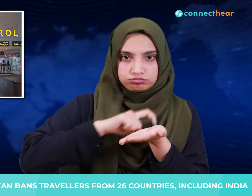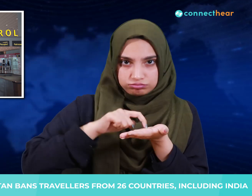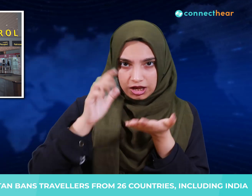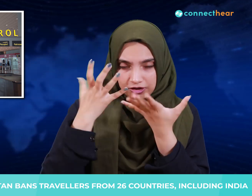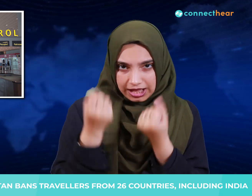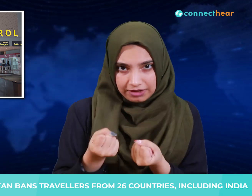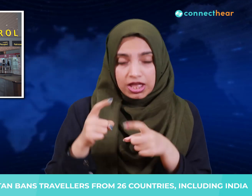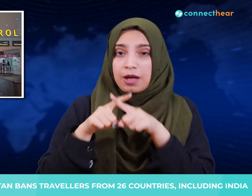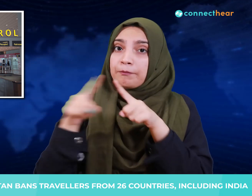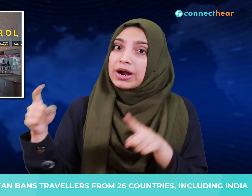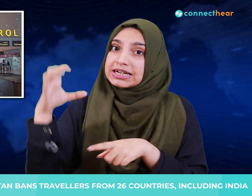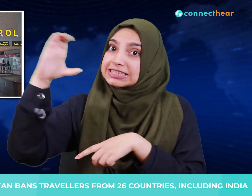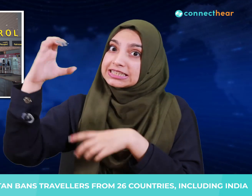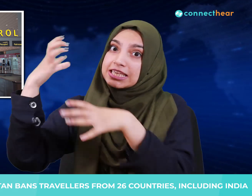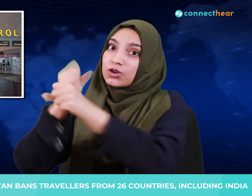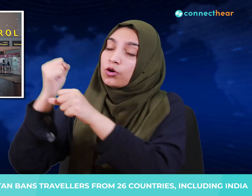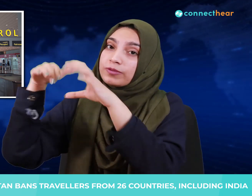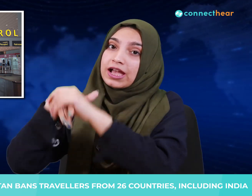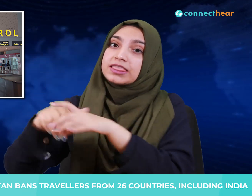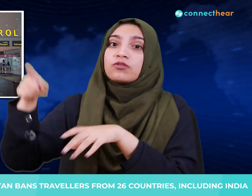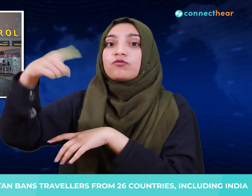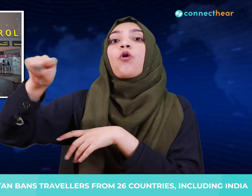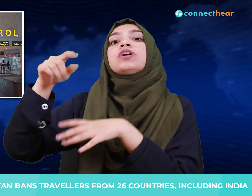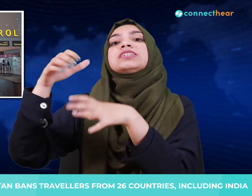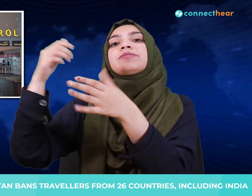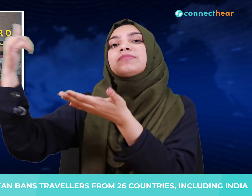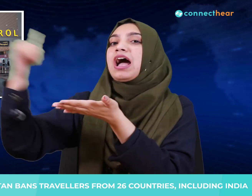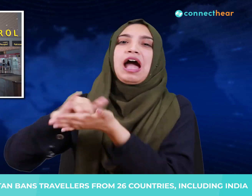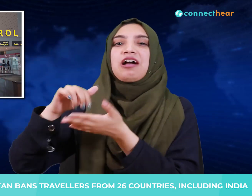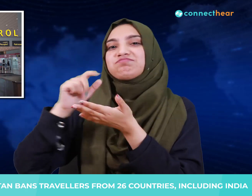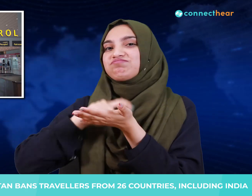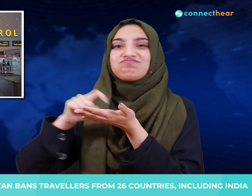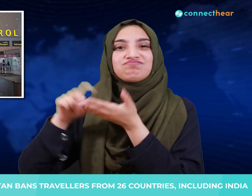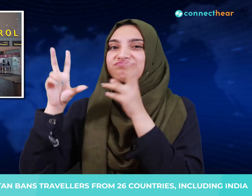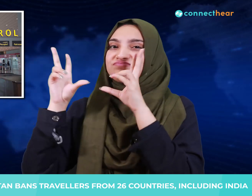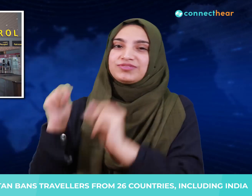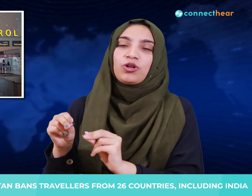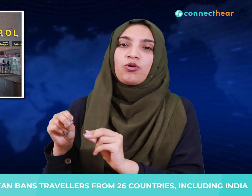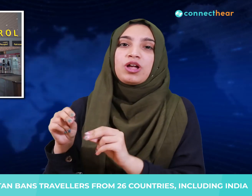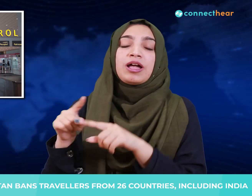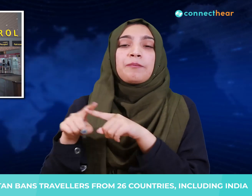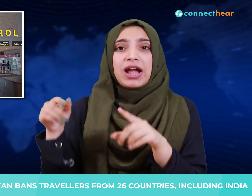people can travel only under specific NCOC guidelines.